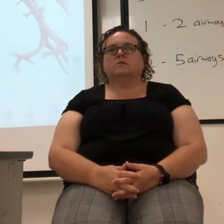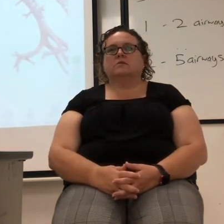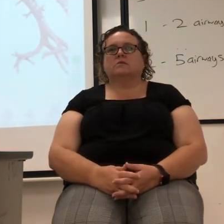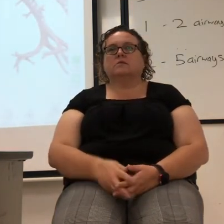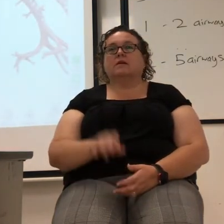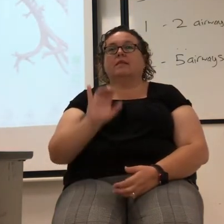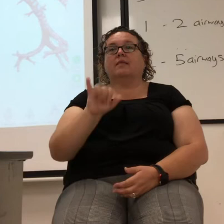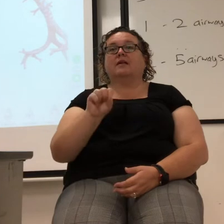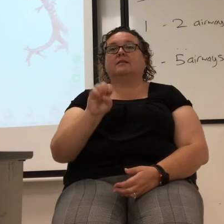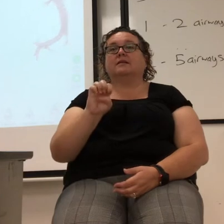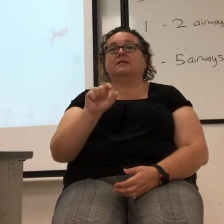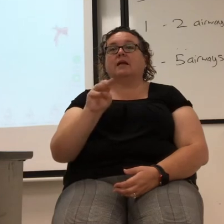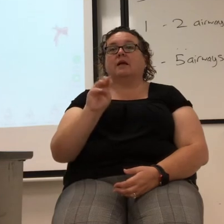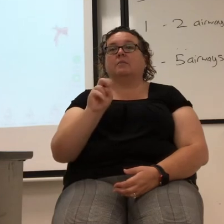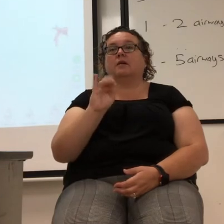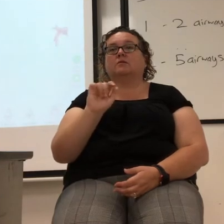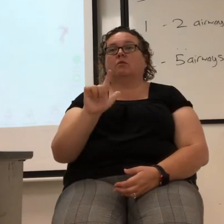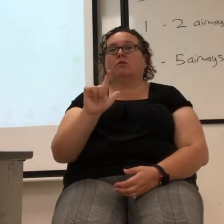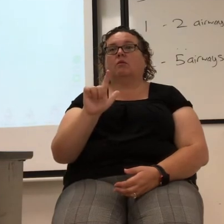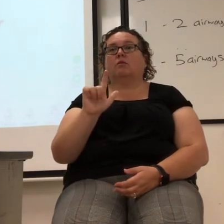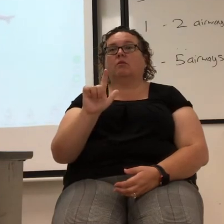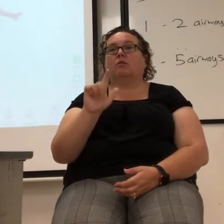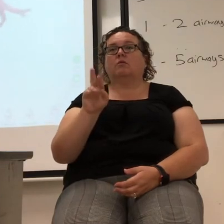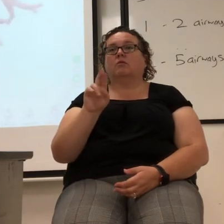That's a segmental bronchus.